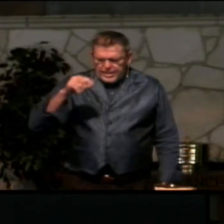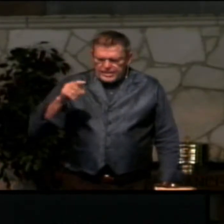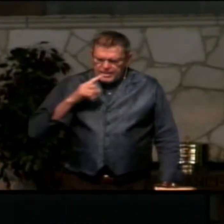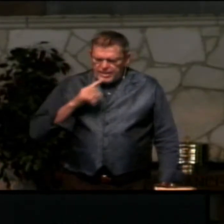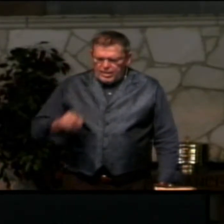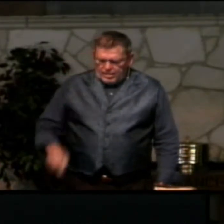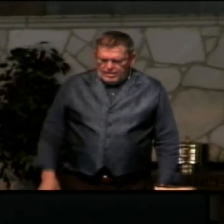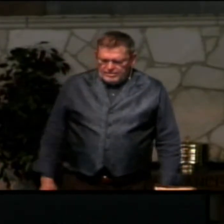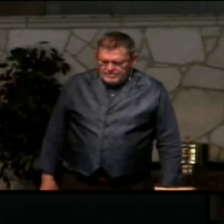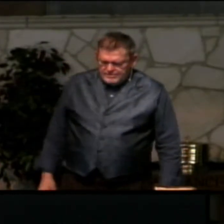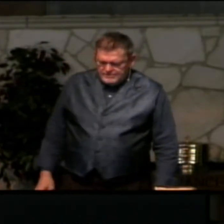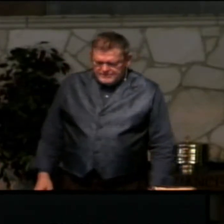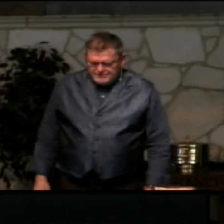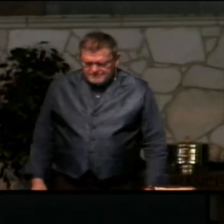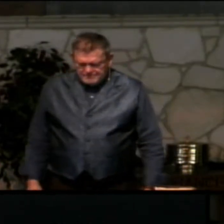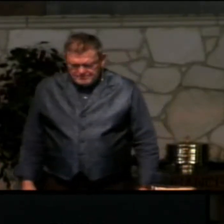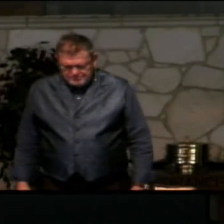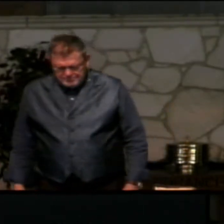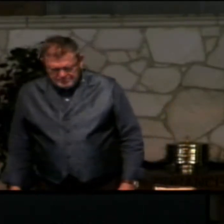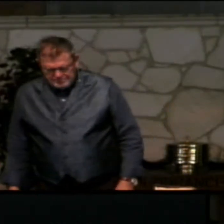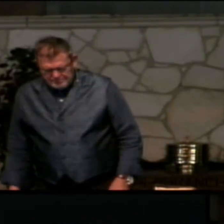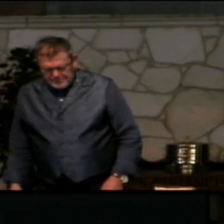I think they are.